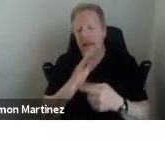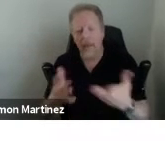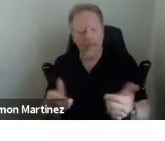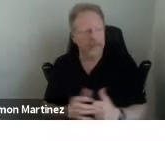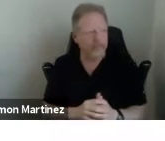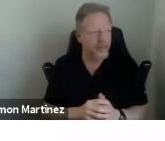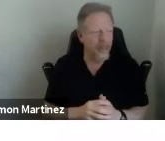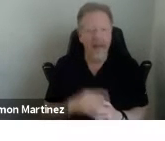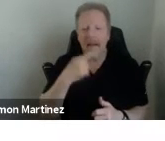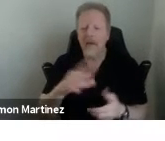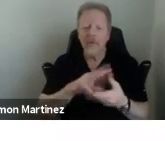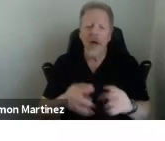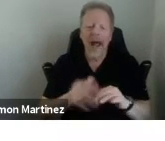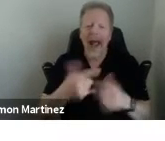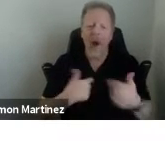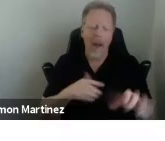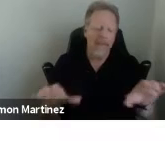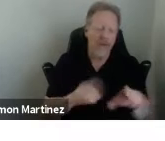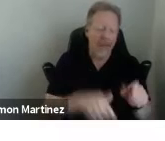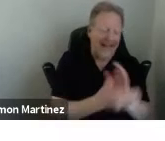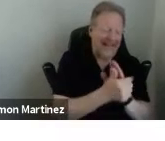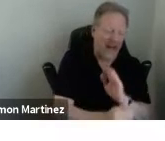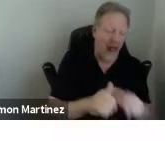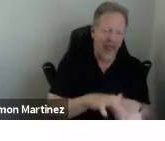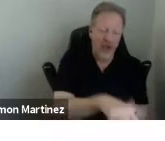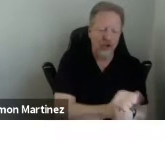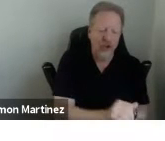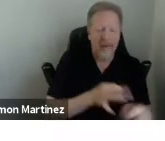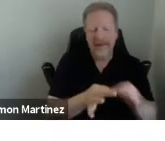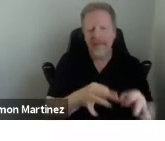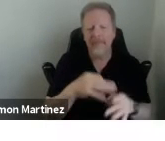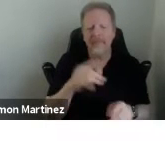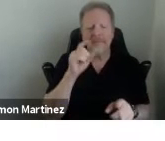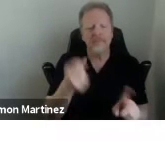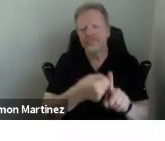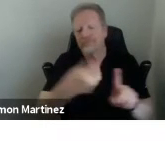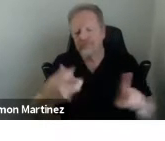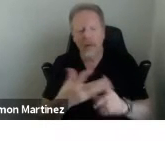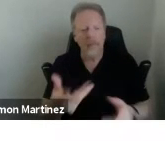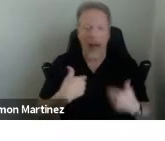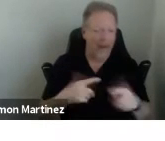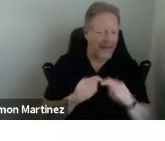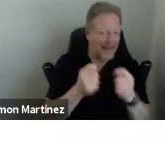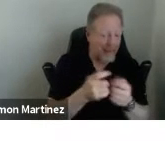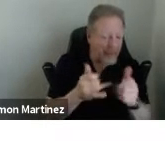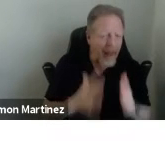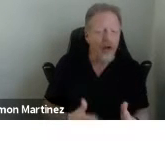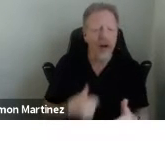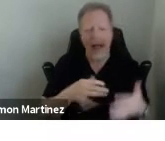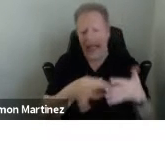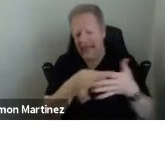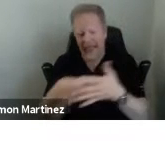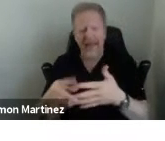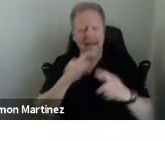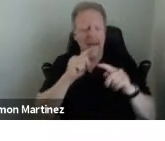and telling how you performed a skill on a job. For example, if you're a team player, say you led department team